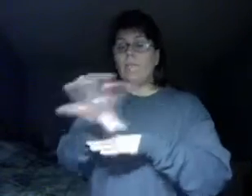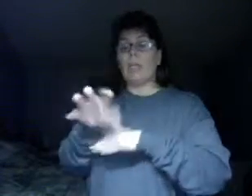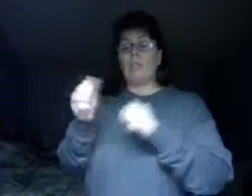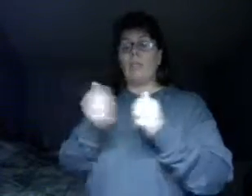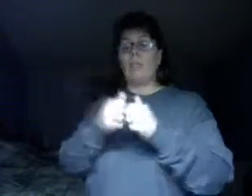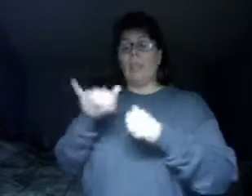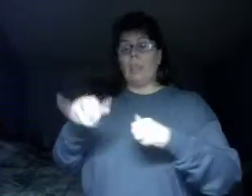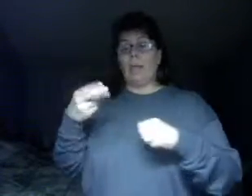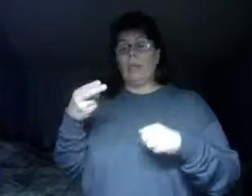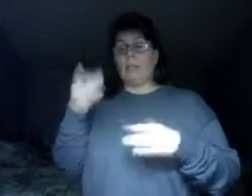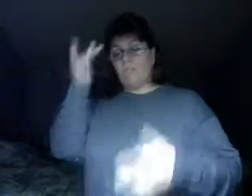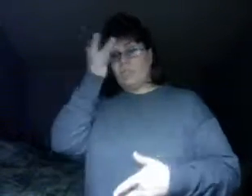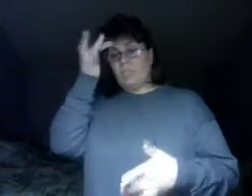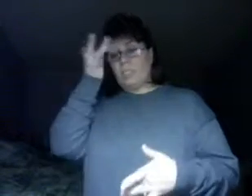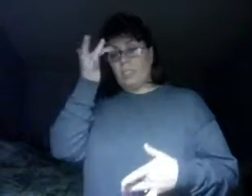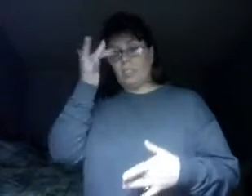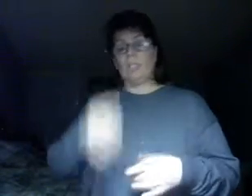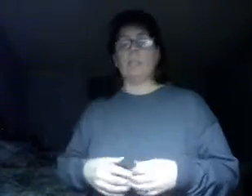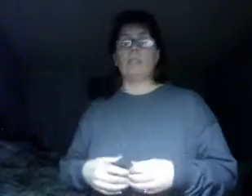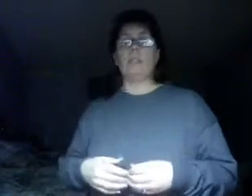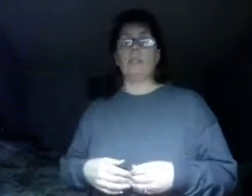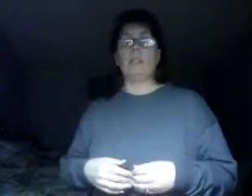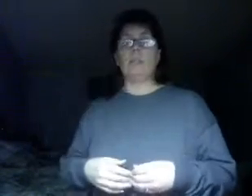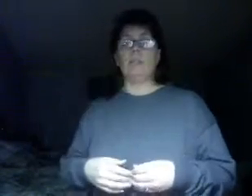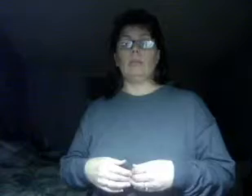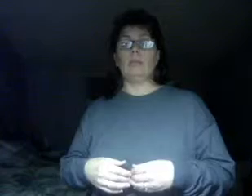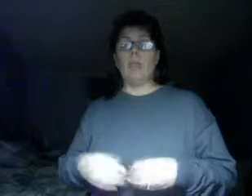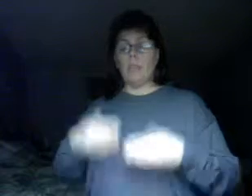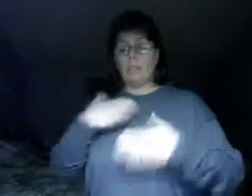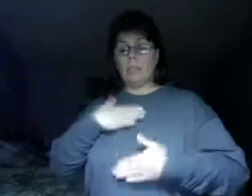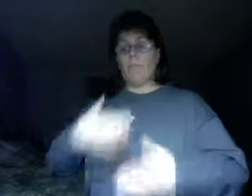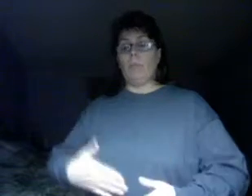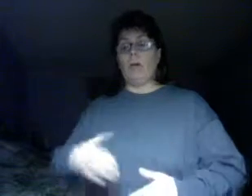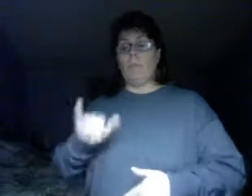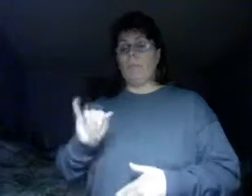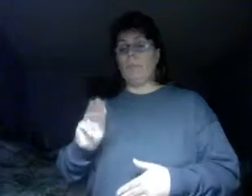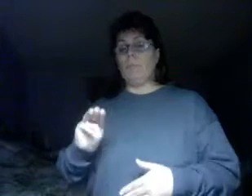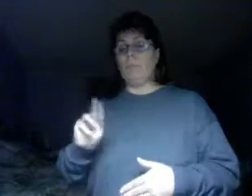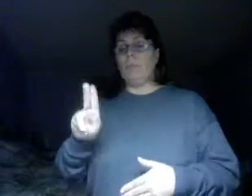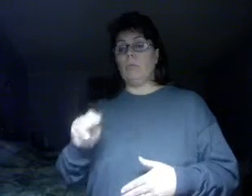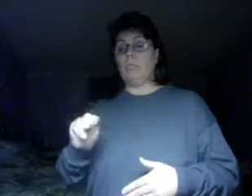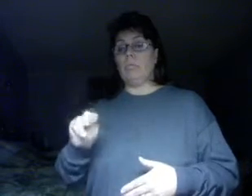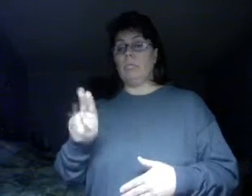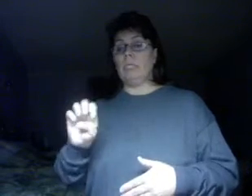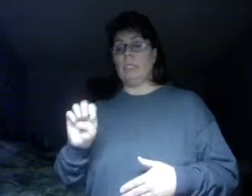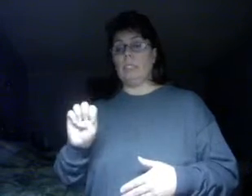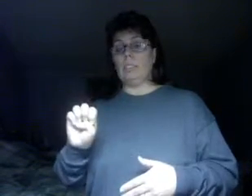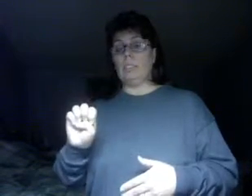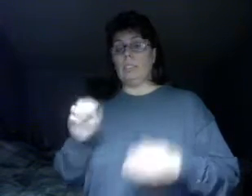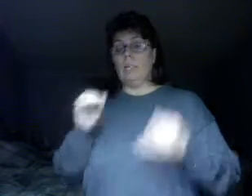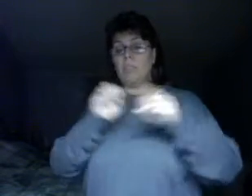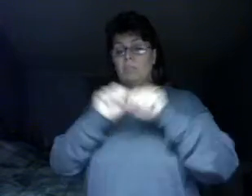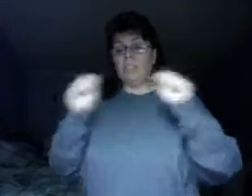system has been destroyed. It is no longer protecting the body. It is not functional. The body is defenseless against